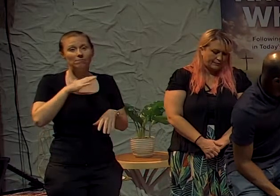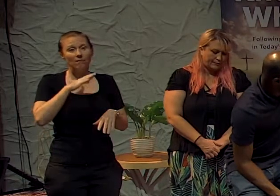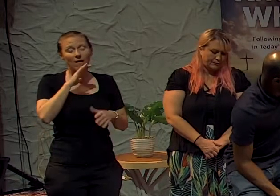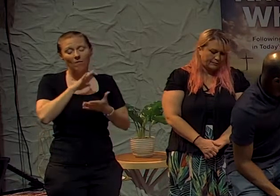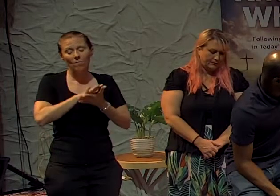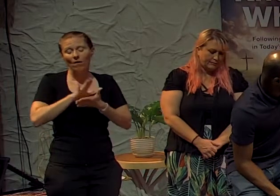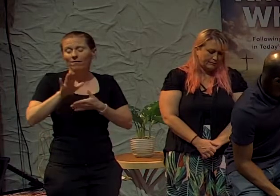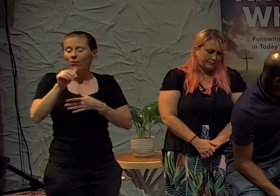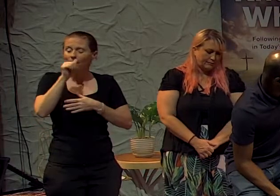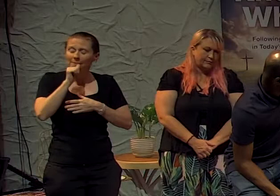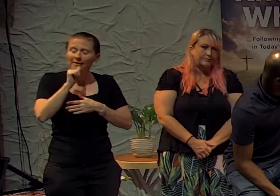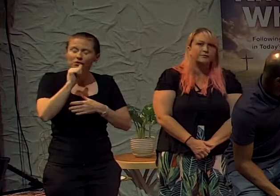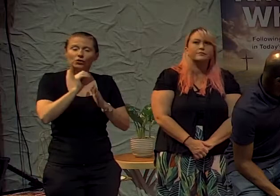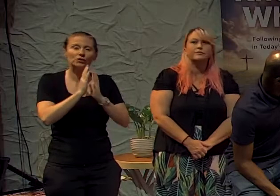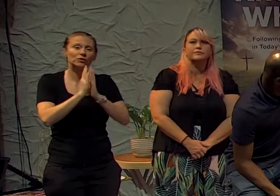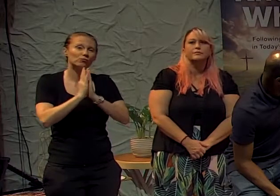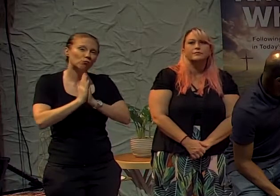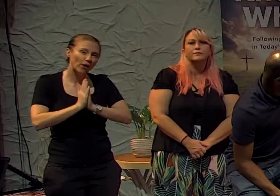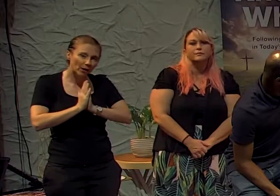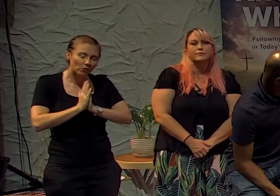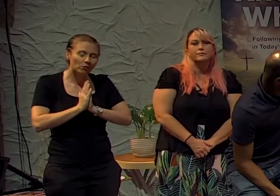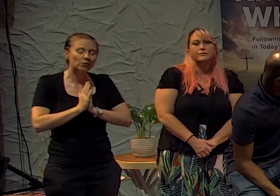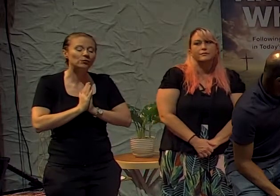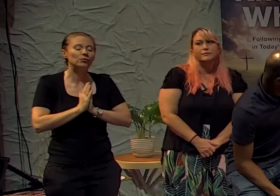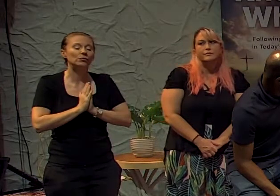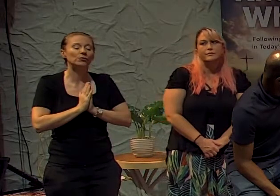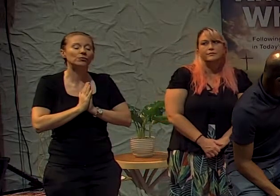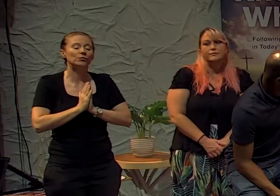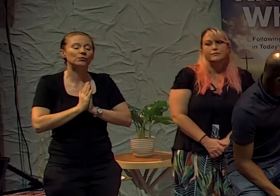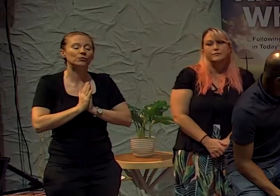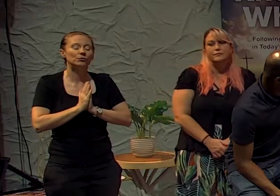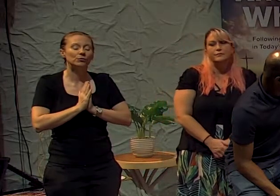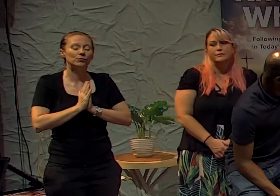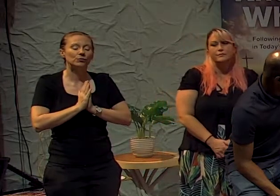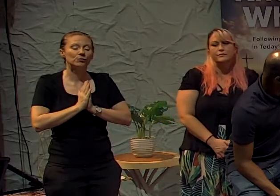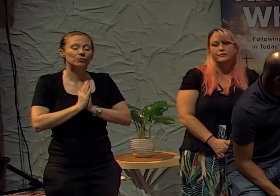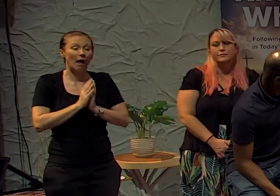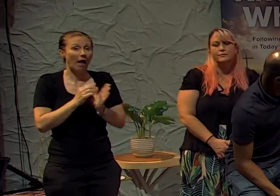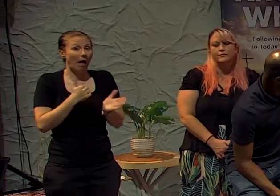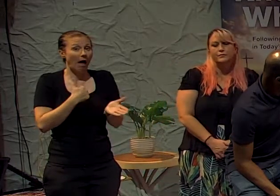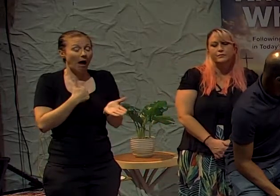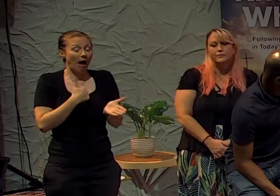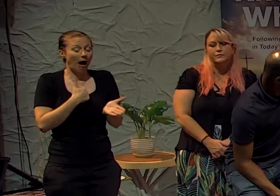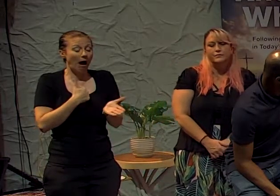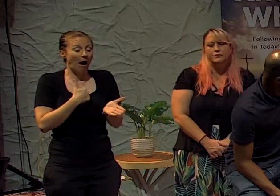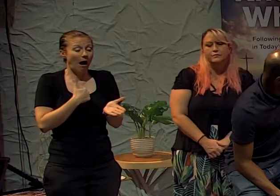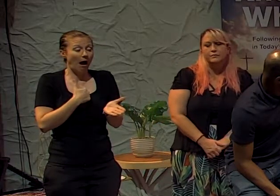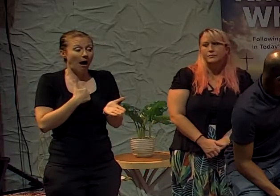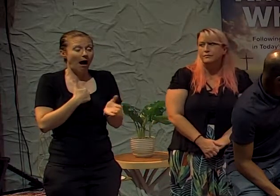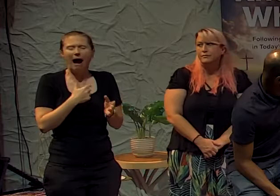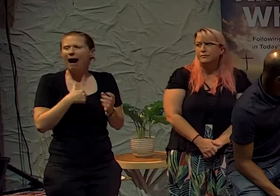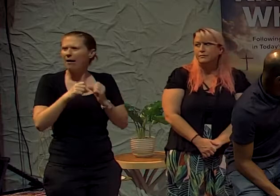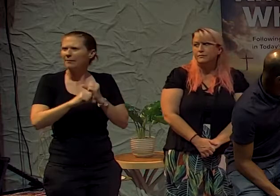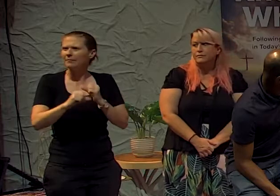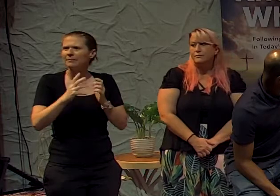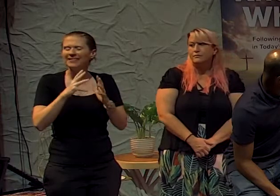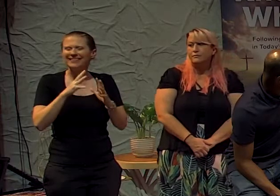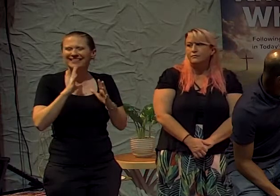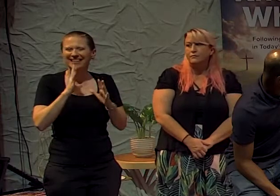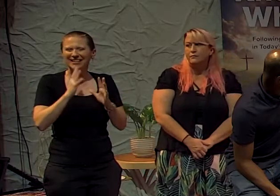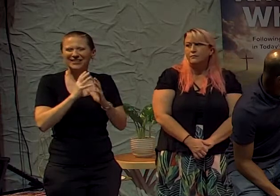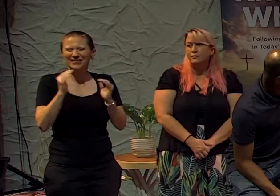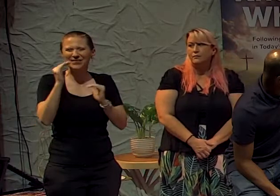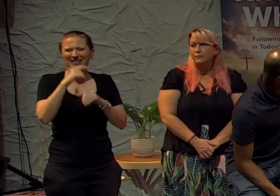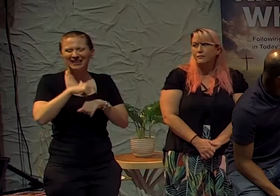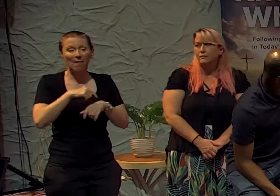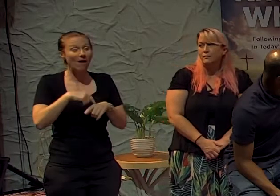and prayers, and it was, I'm taking too much time, but I honestly didn't think